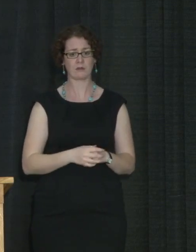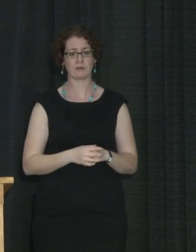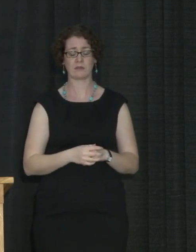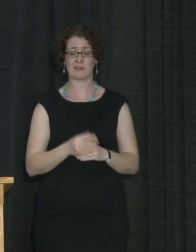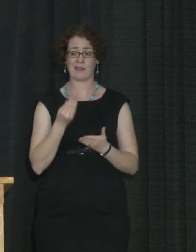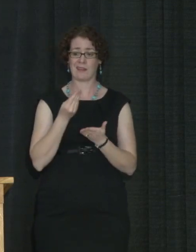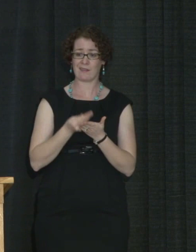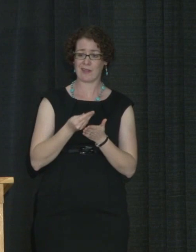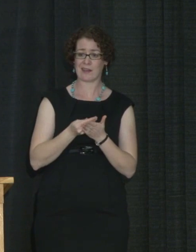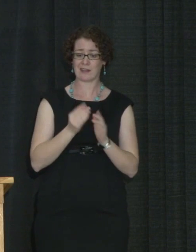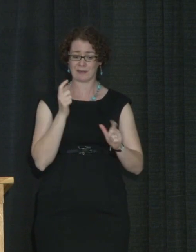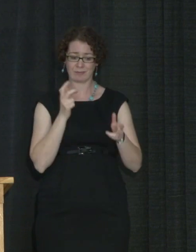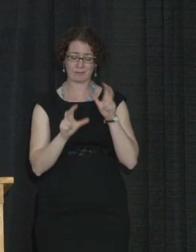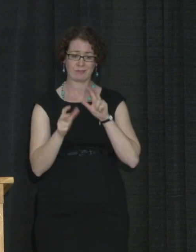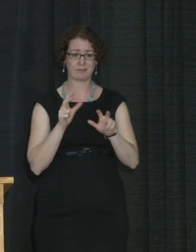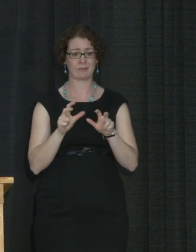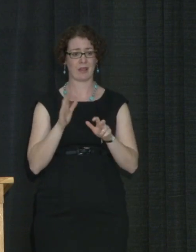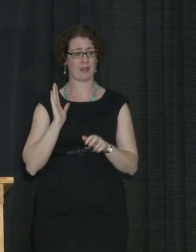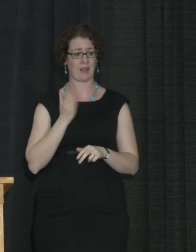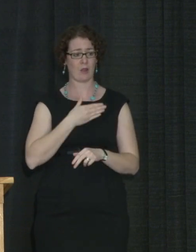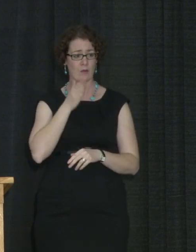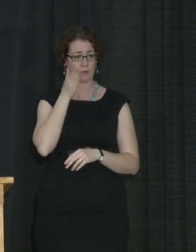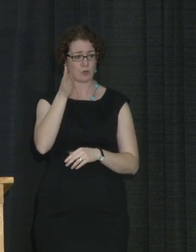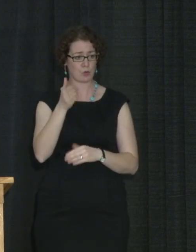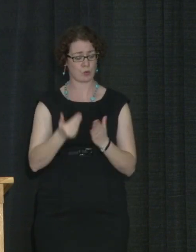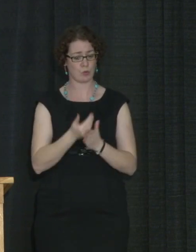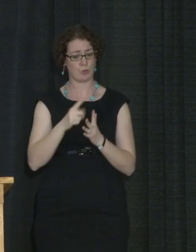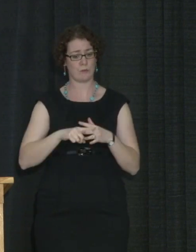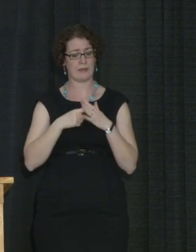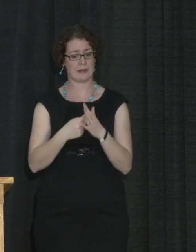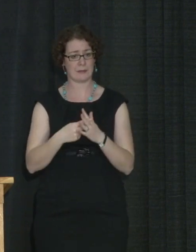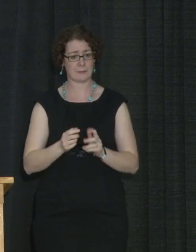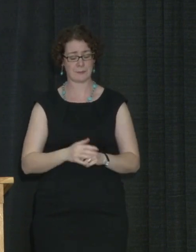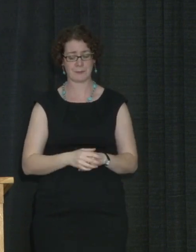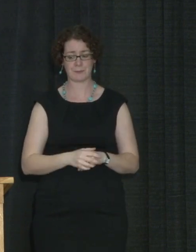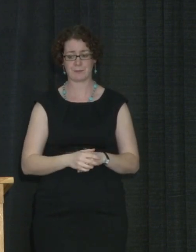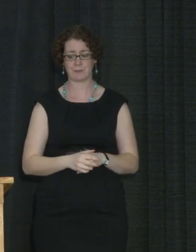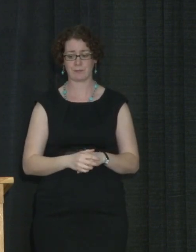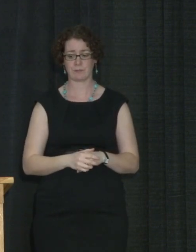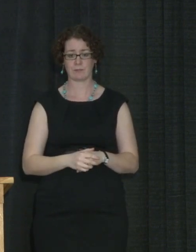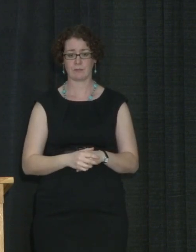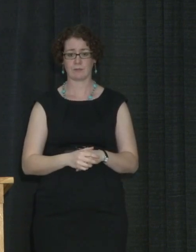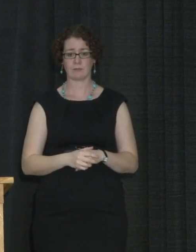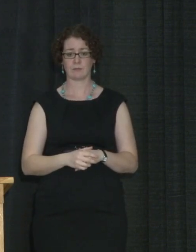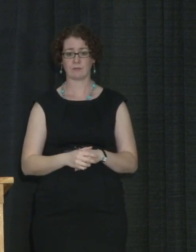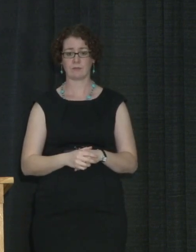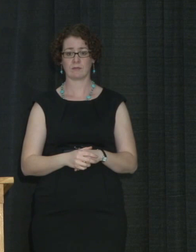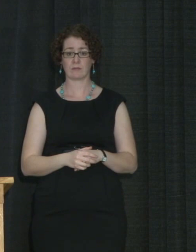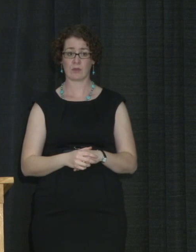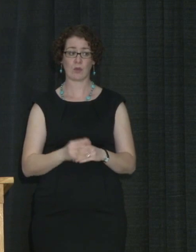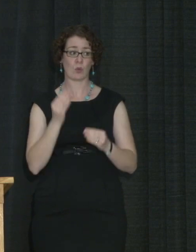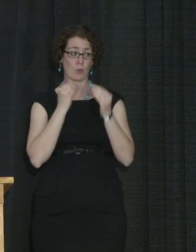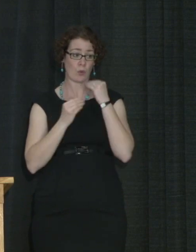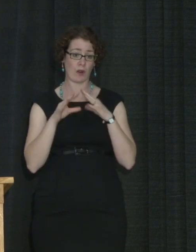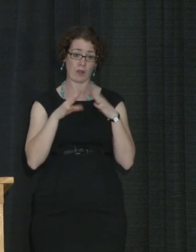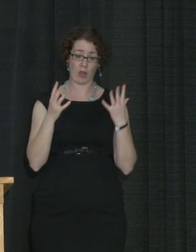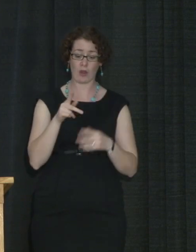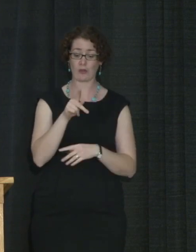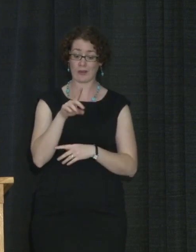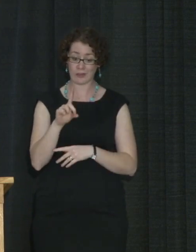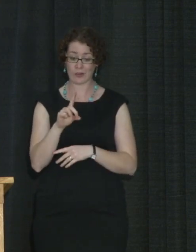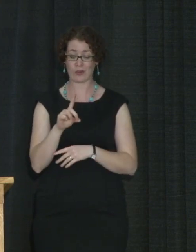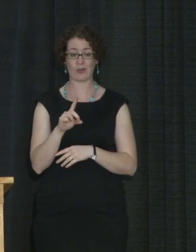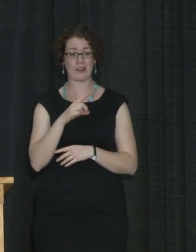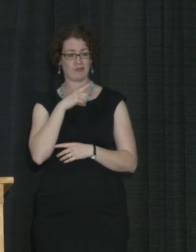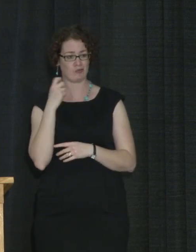financial investments in our future and in our new beginning. And we ate a lot of craft dinner and stale pizza.